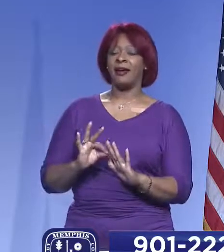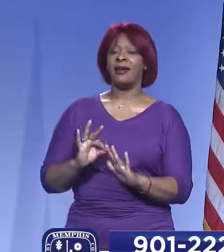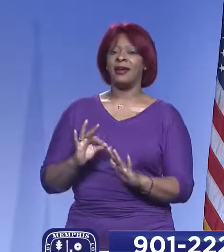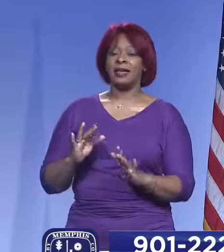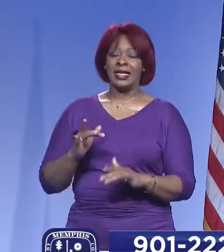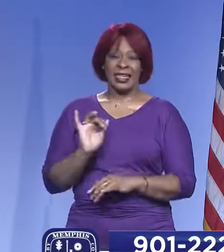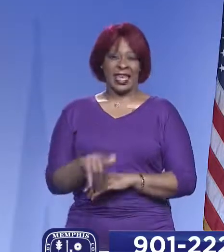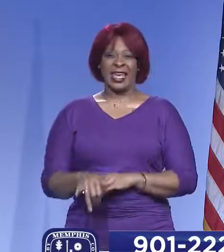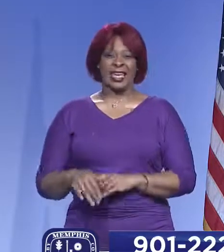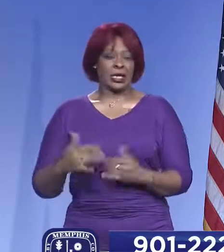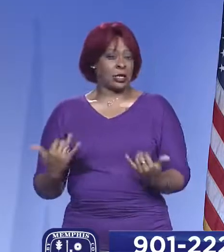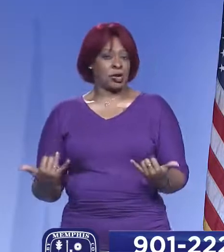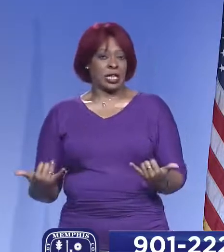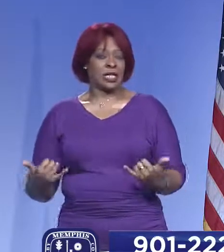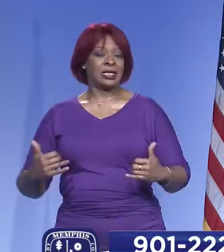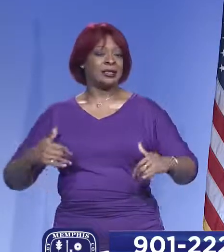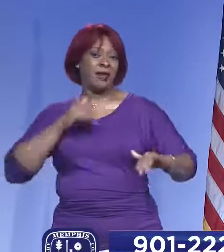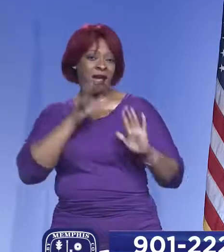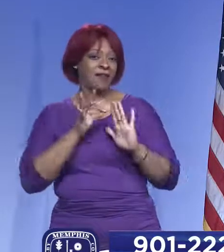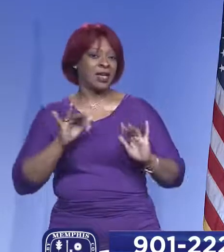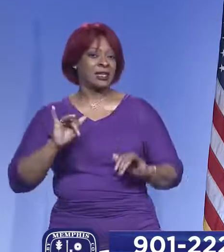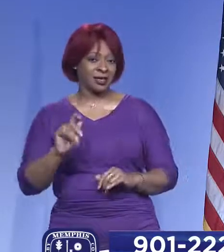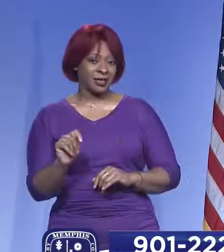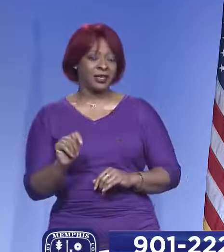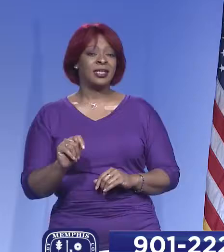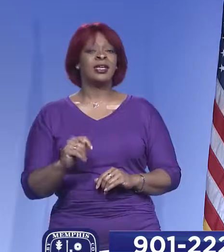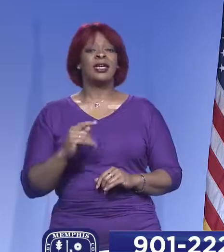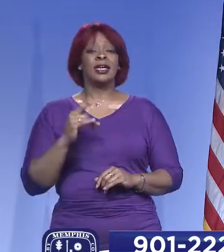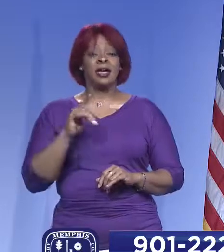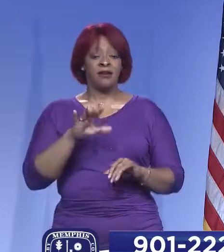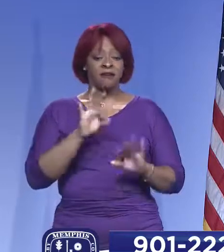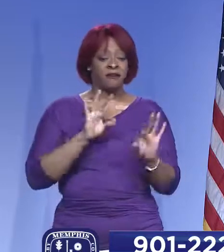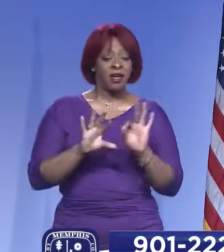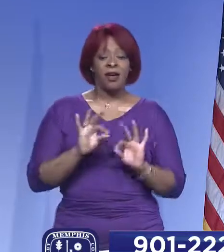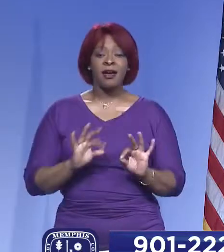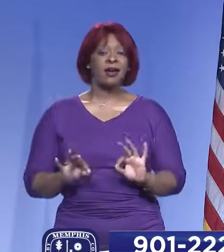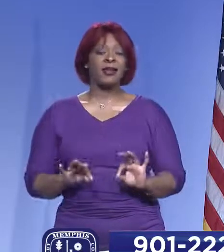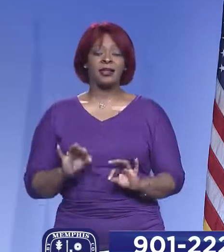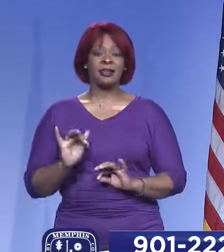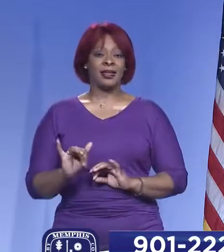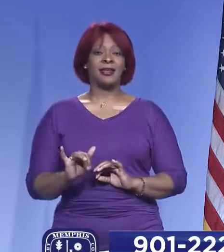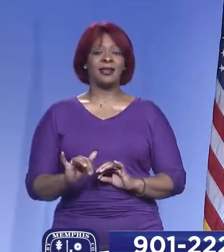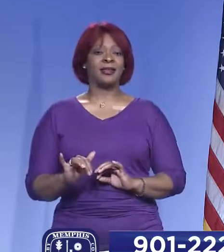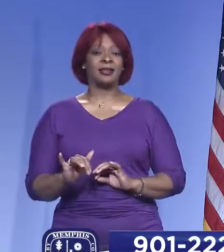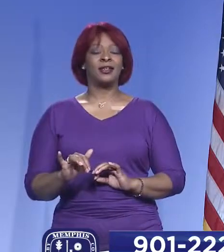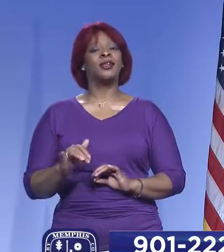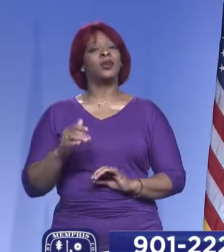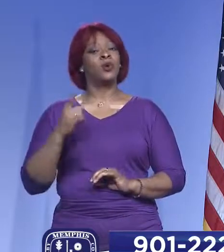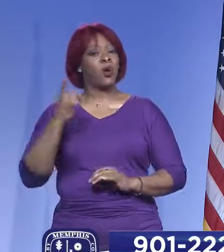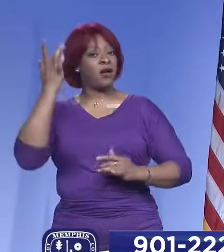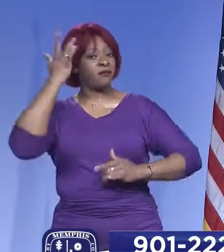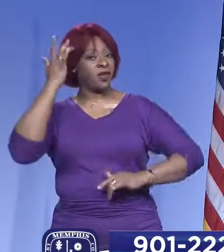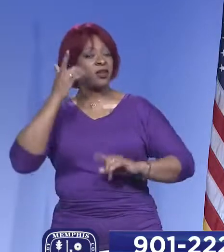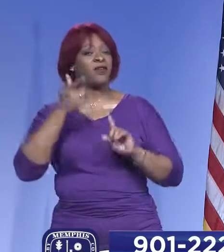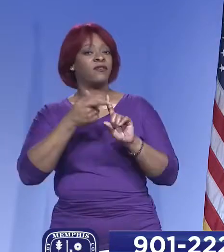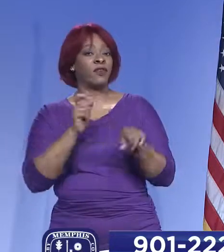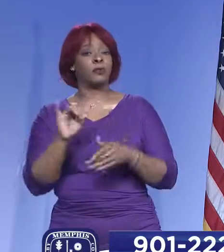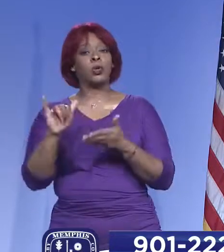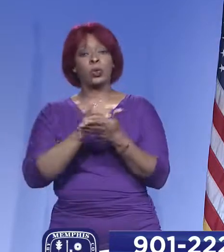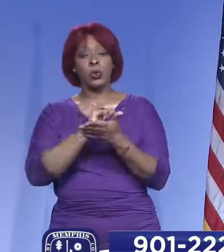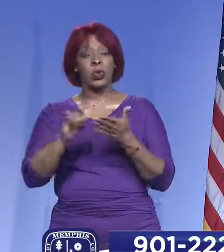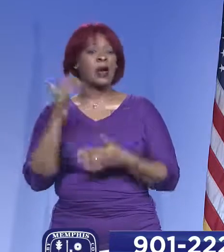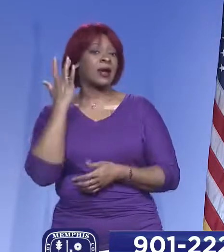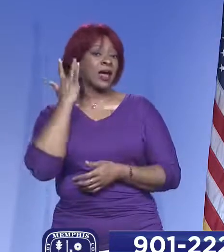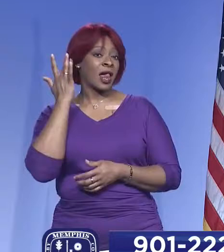instances of that at this point in time in the sequencing data. There have been some variants out of New York and